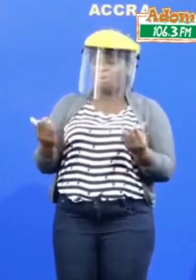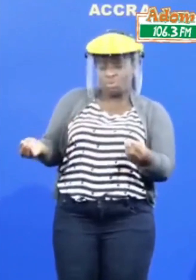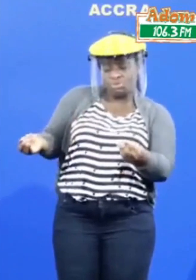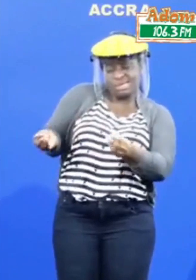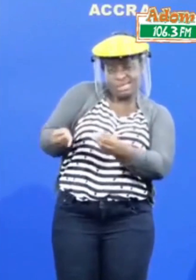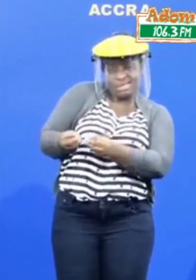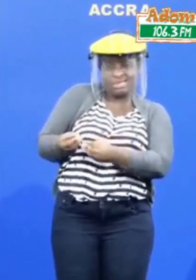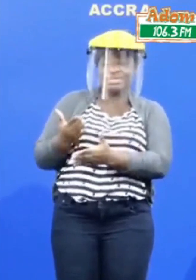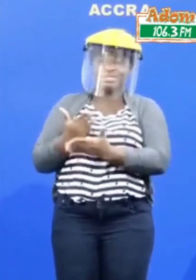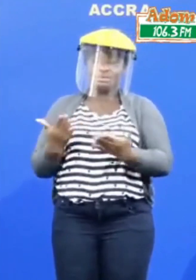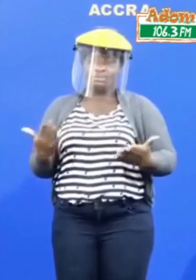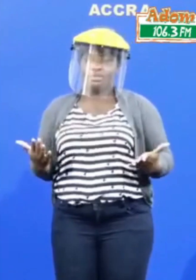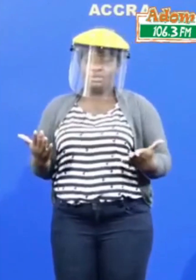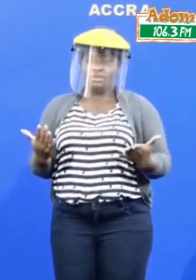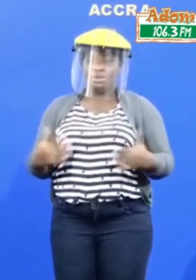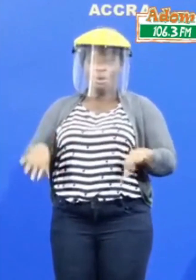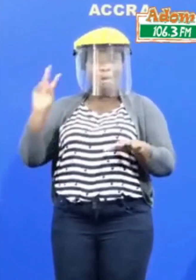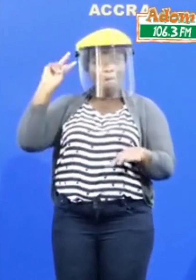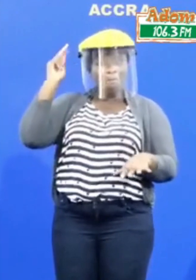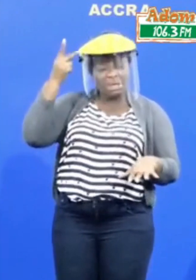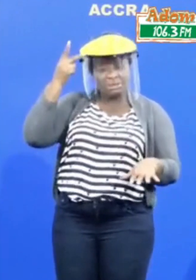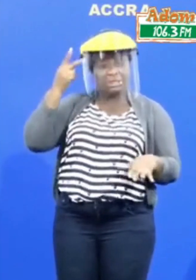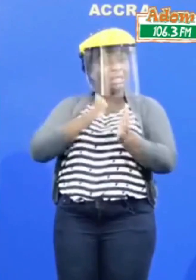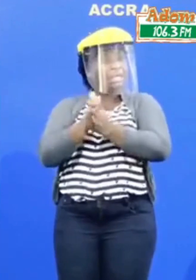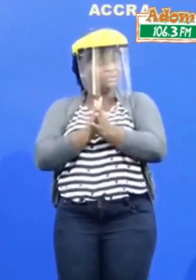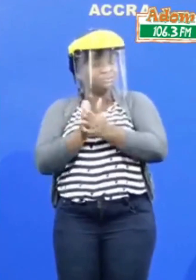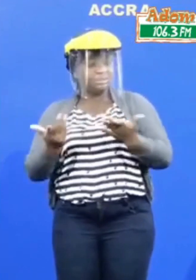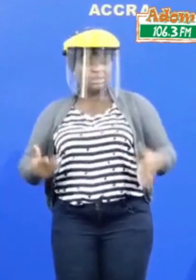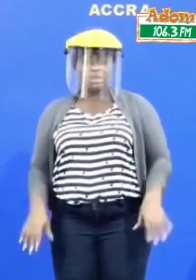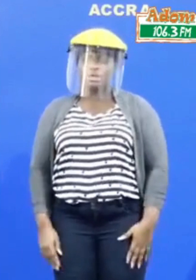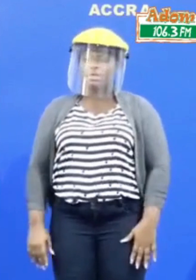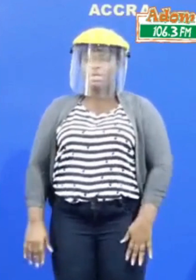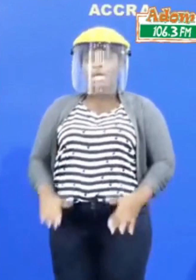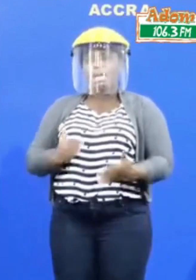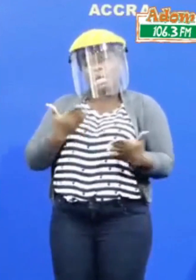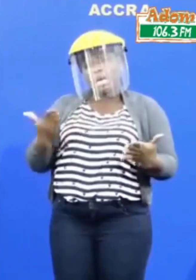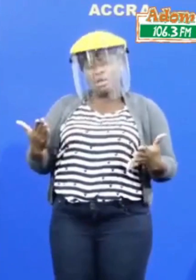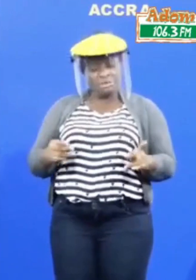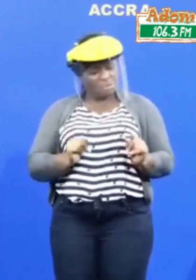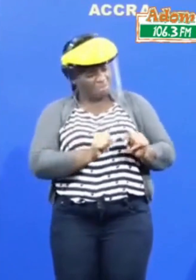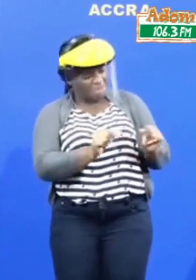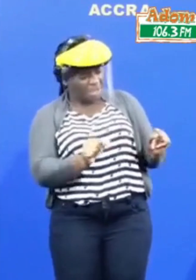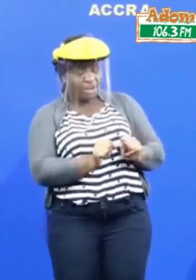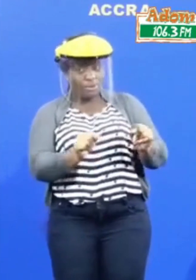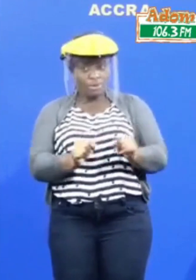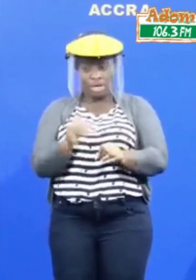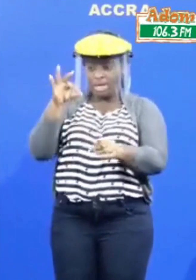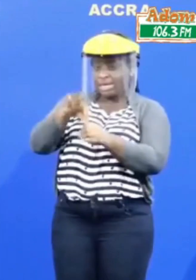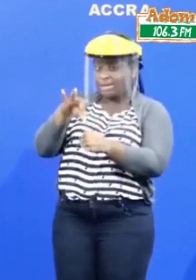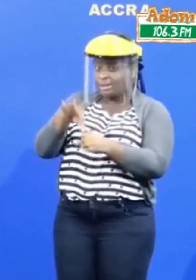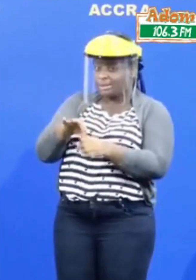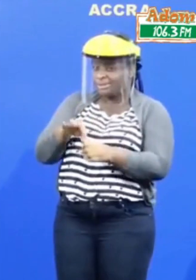Well, Kwasi, yanko another former mayor. Ora kujobunsu former Kumasi Metropolitan